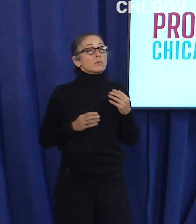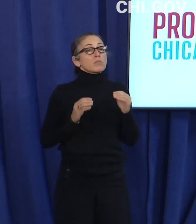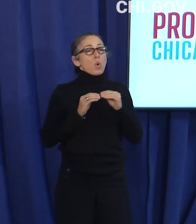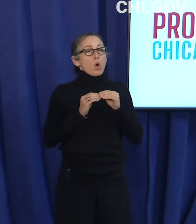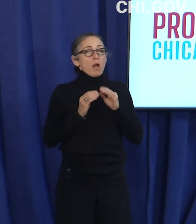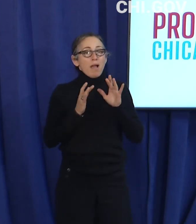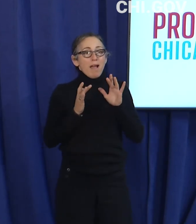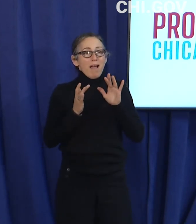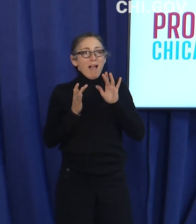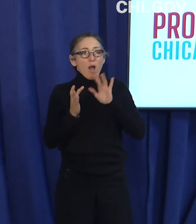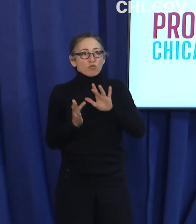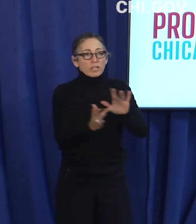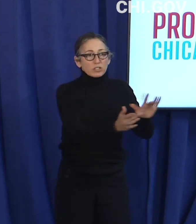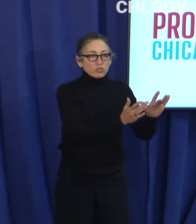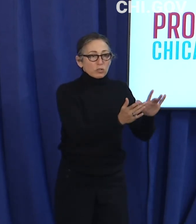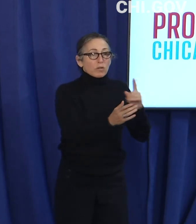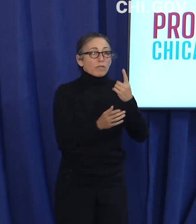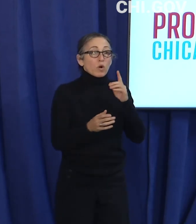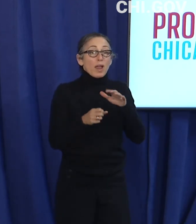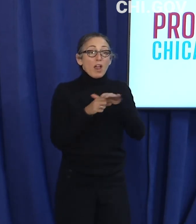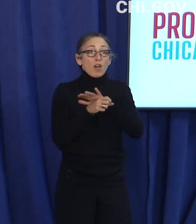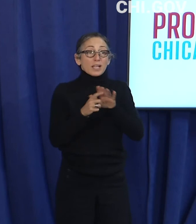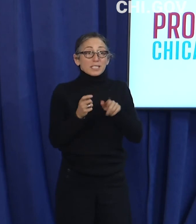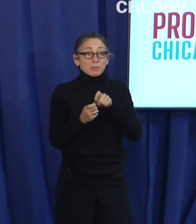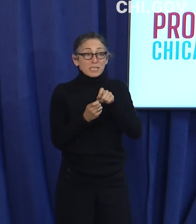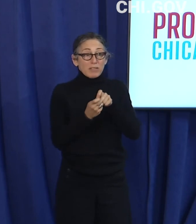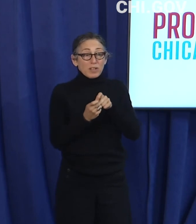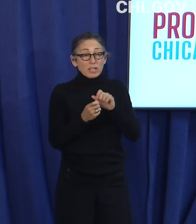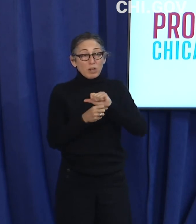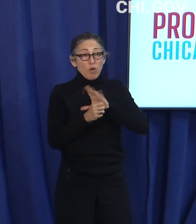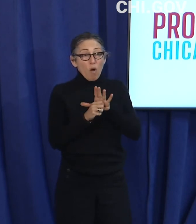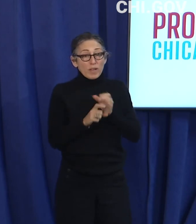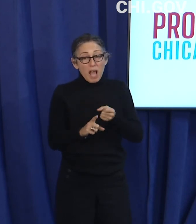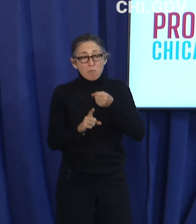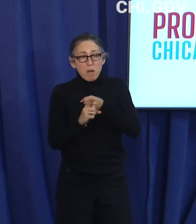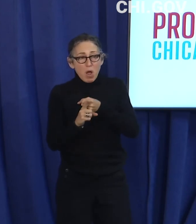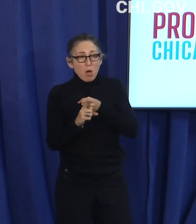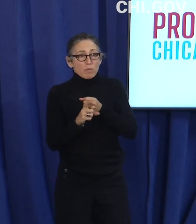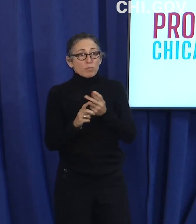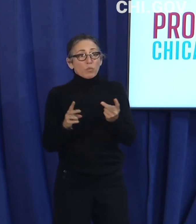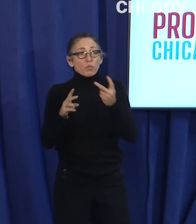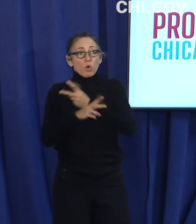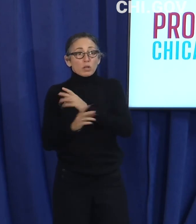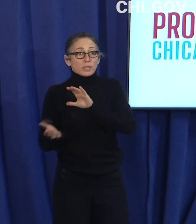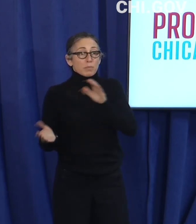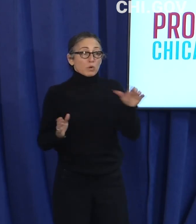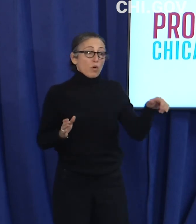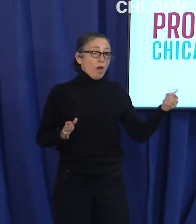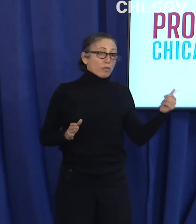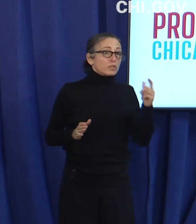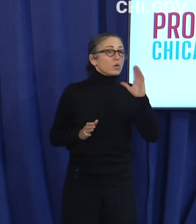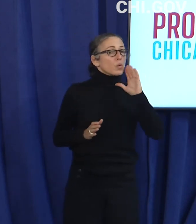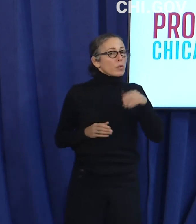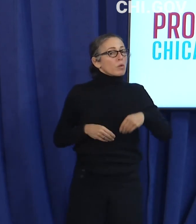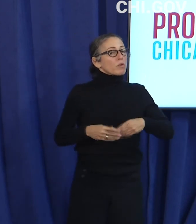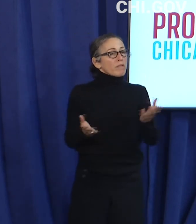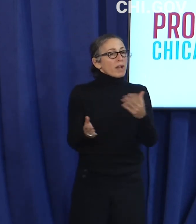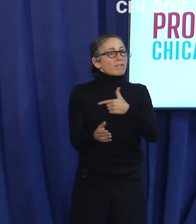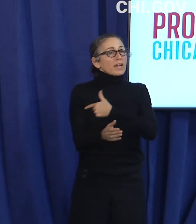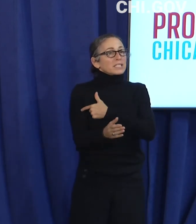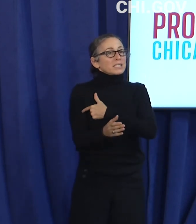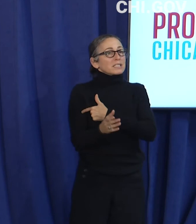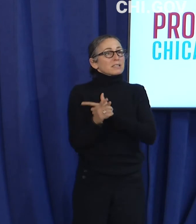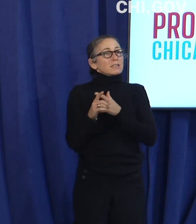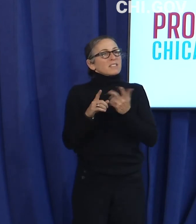example, in neighborhoods that have been hardest hit to ensure that there is good knowledge about how to get vaccine as it is available to the